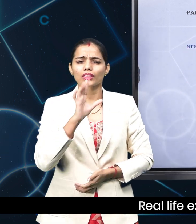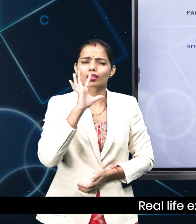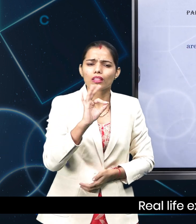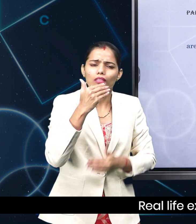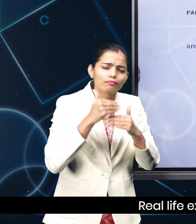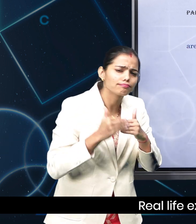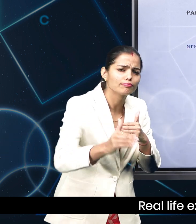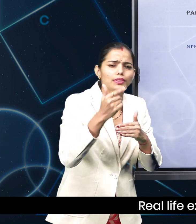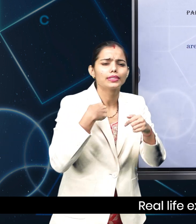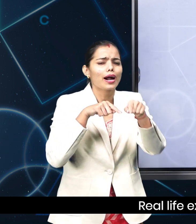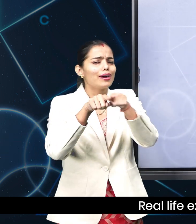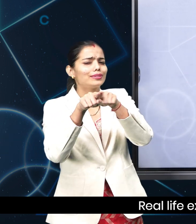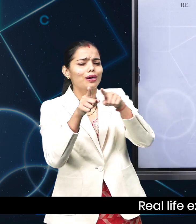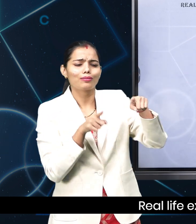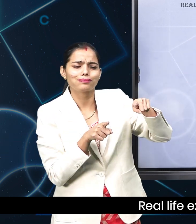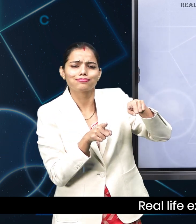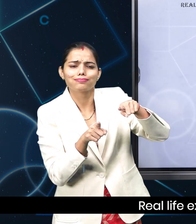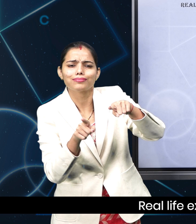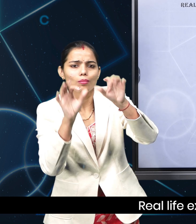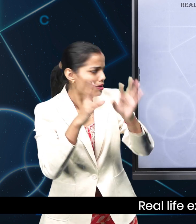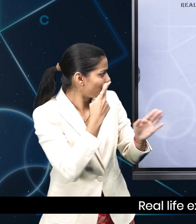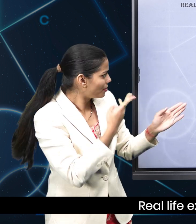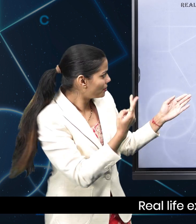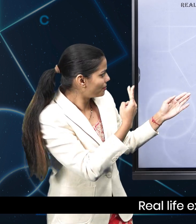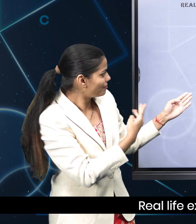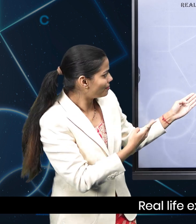Real life examples of parallel lines.